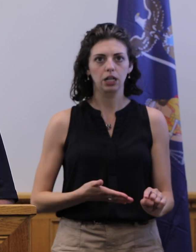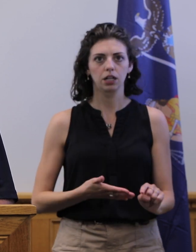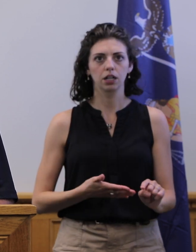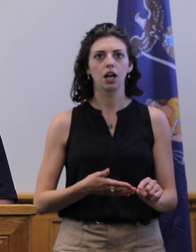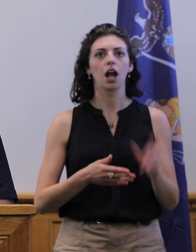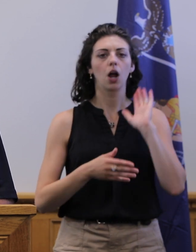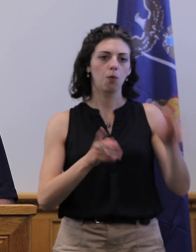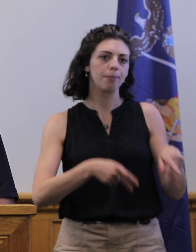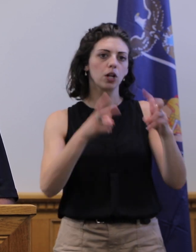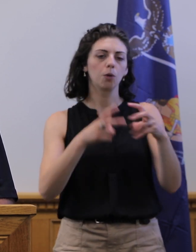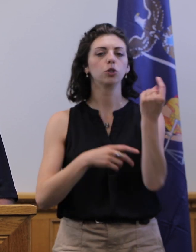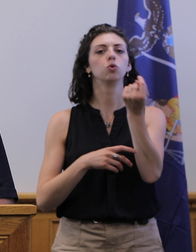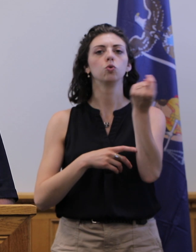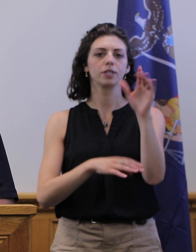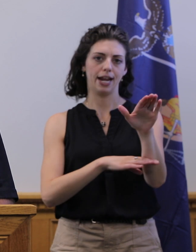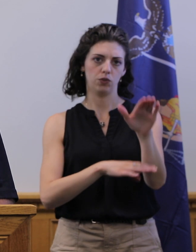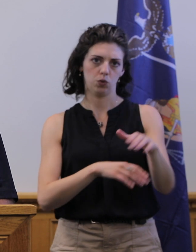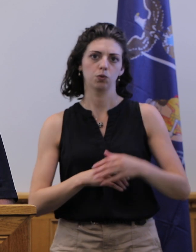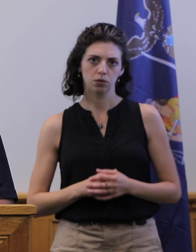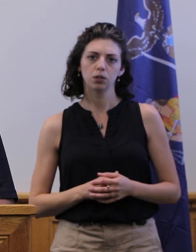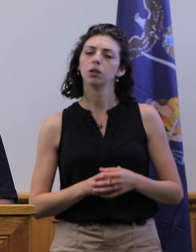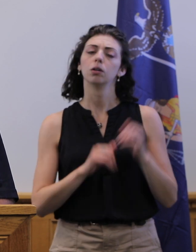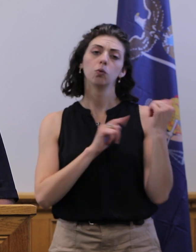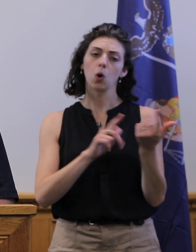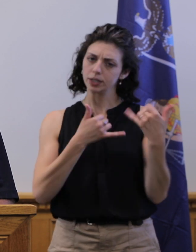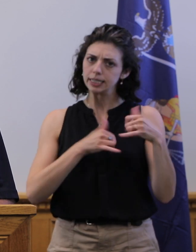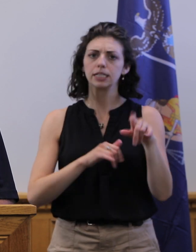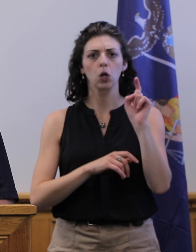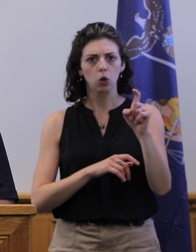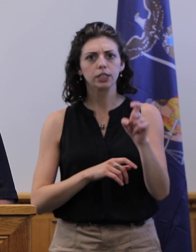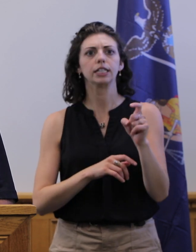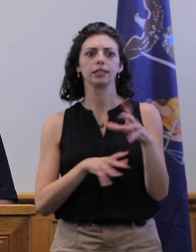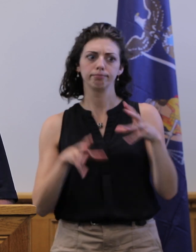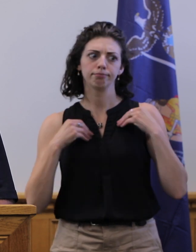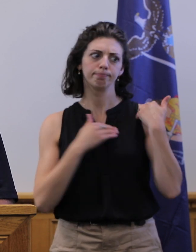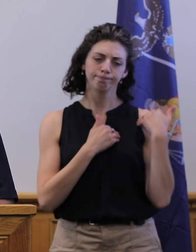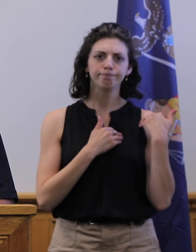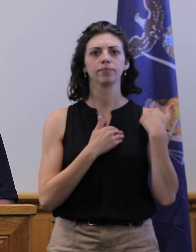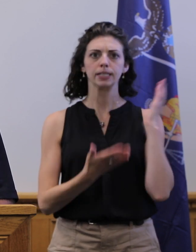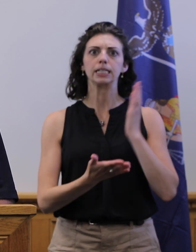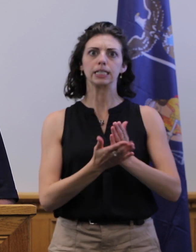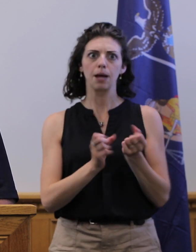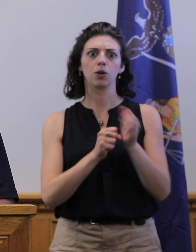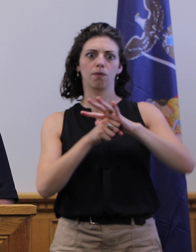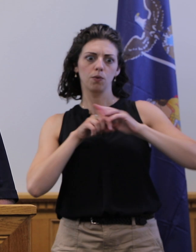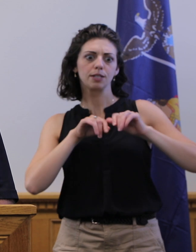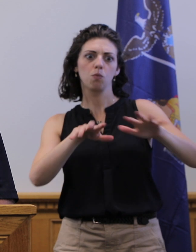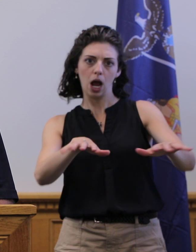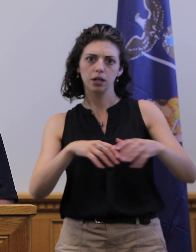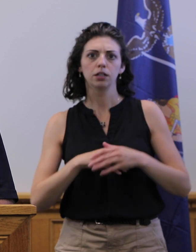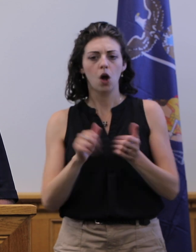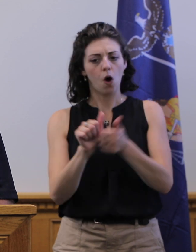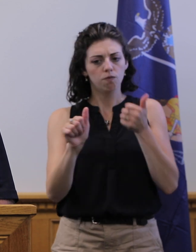Tuesday afternoons. We all still need to do our part to help stop the spread of COVID-19. Please, avoid